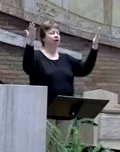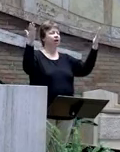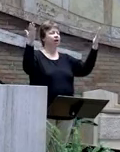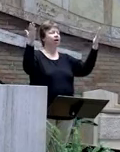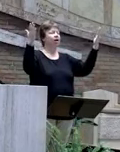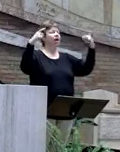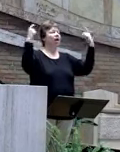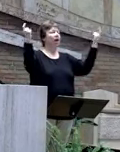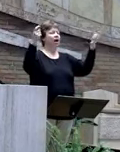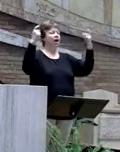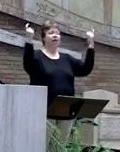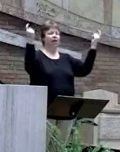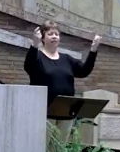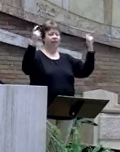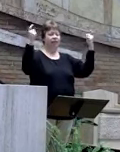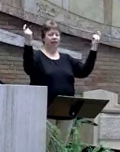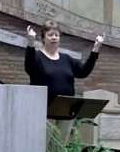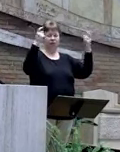alleluia,